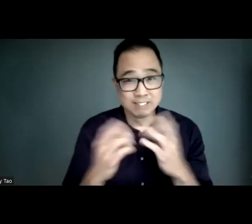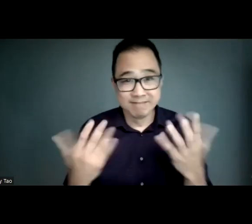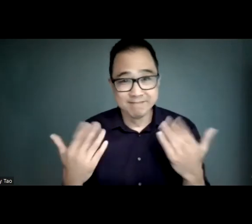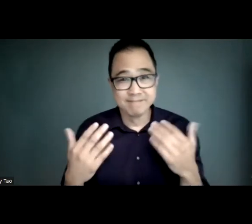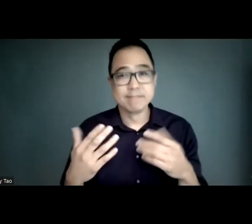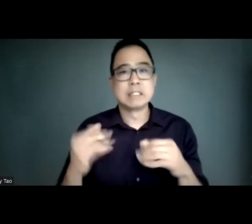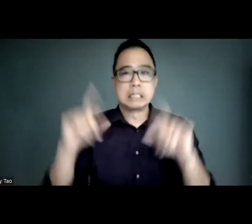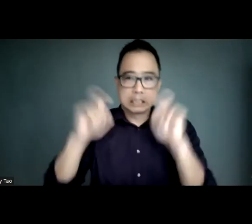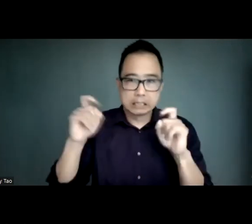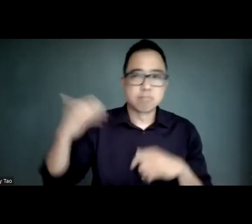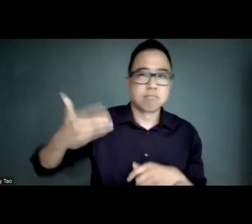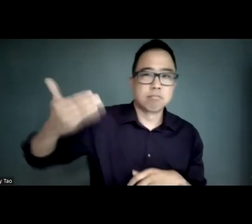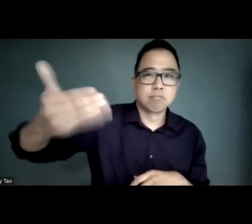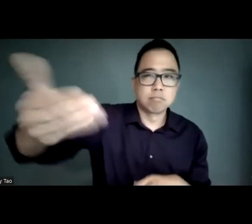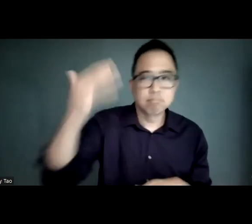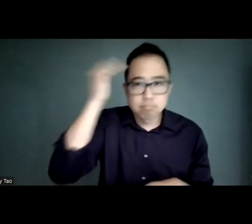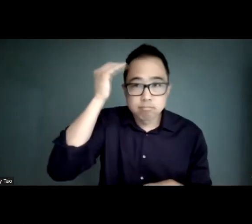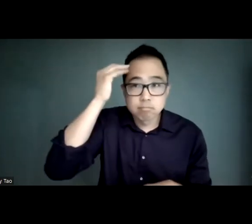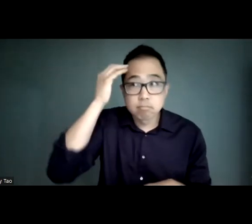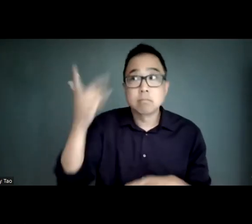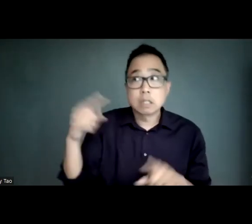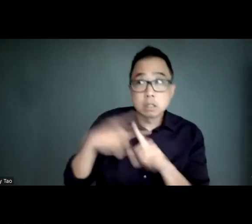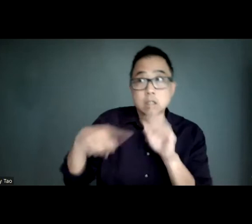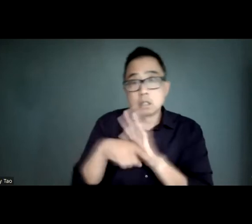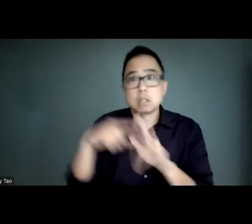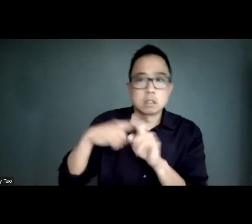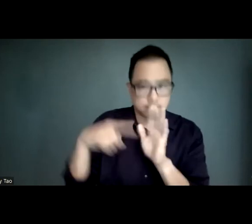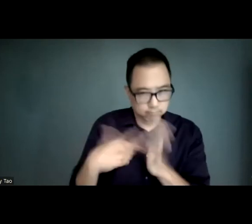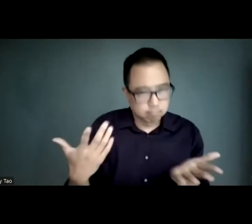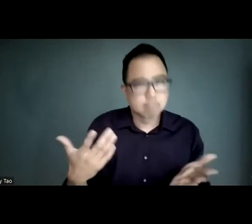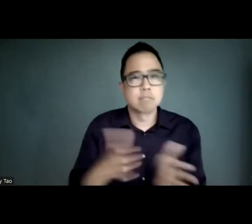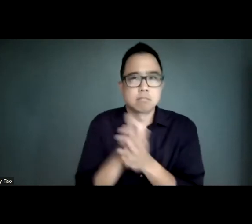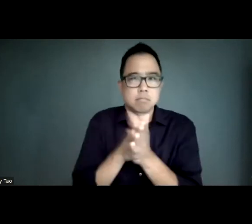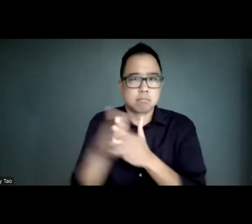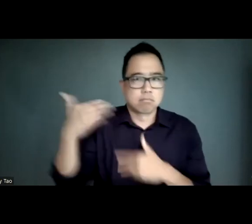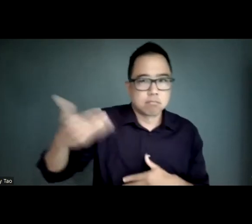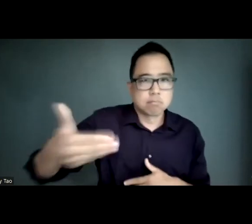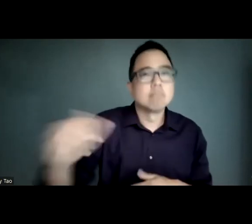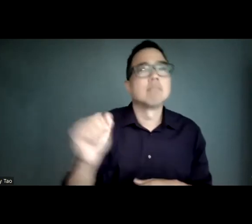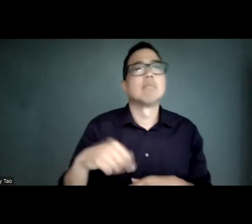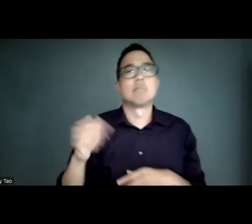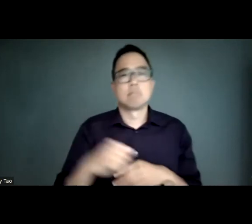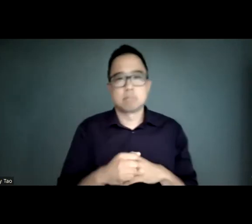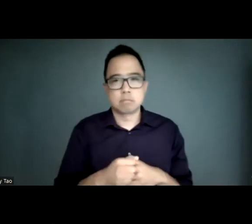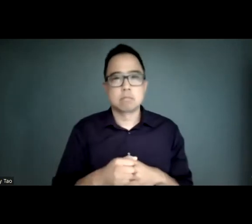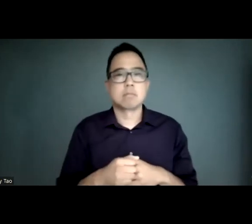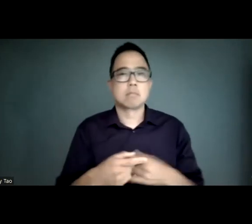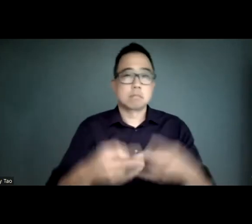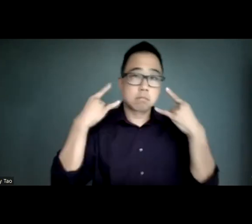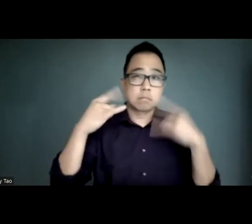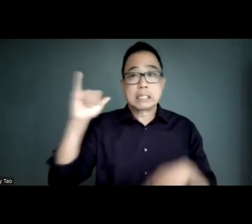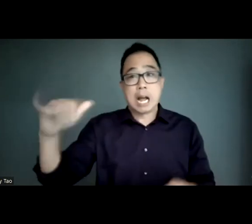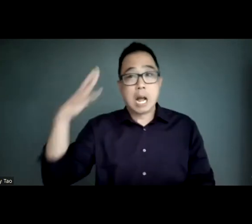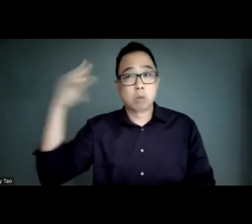Any other ideas? Get tested regularly. Be aware if you are COVID negative